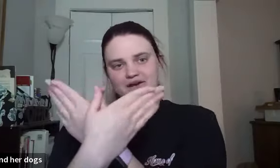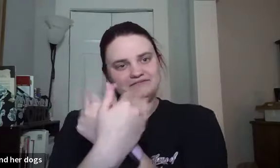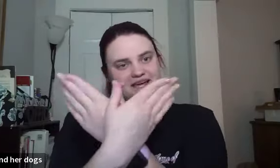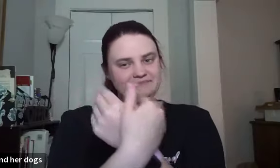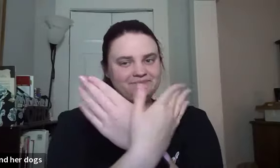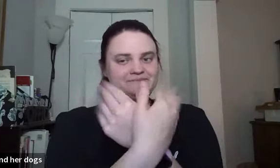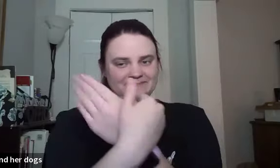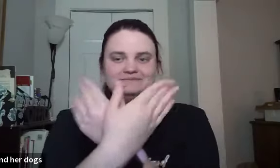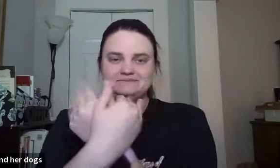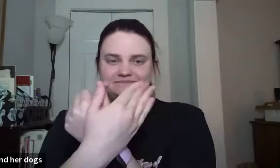Butterfly.